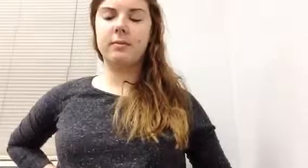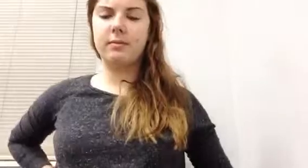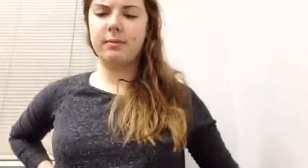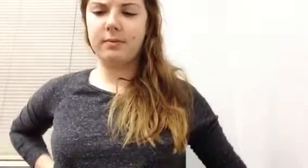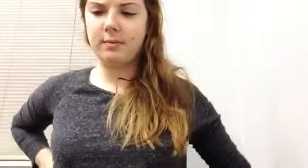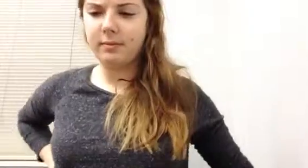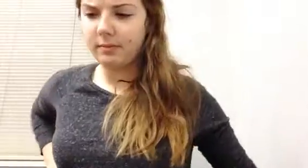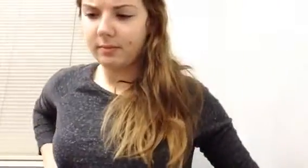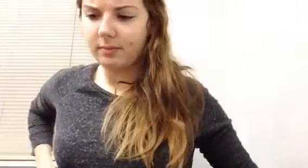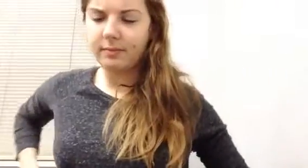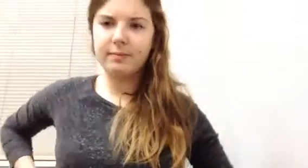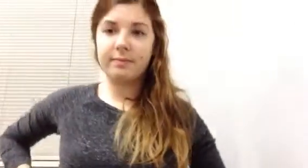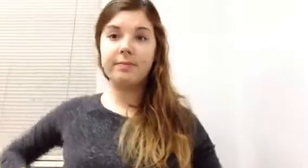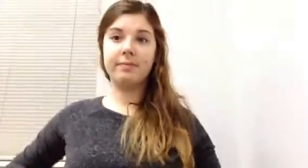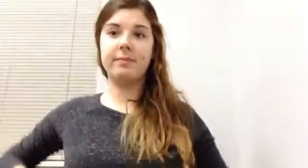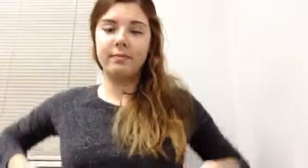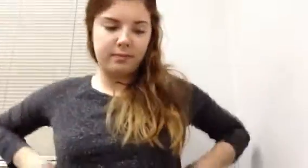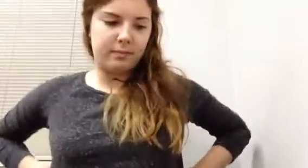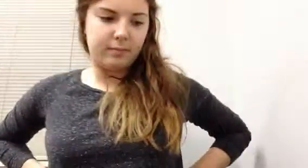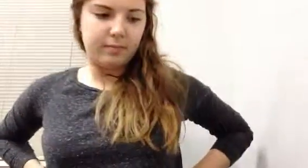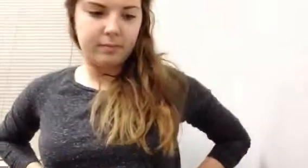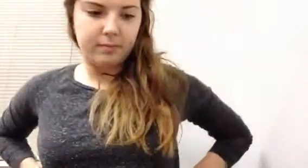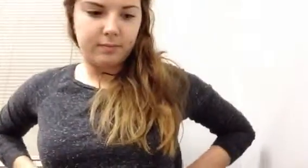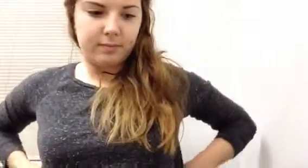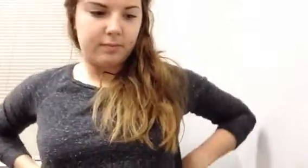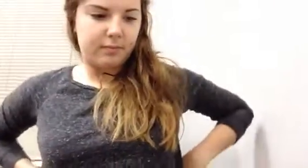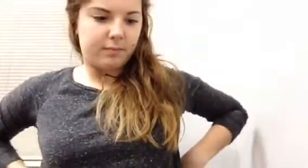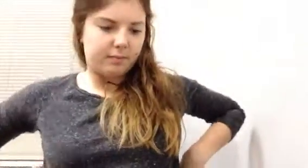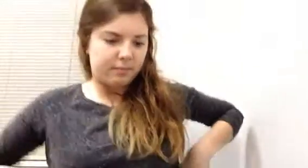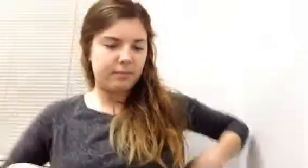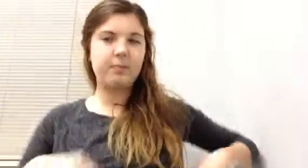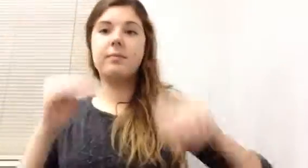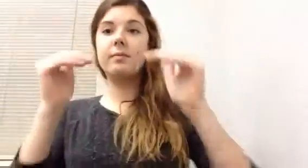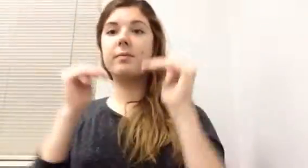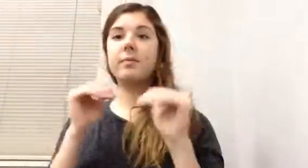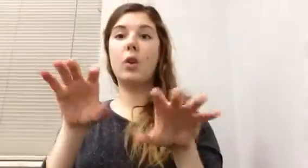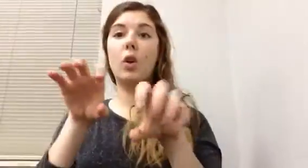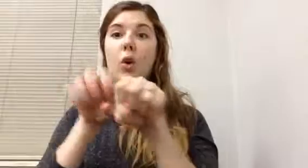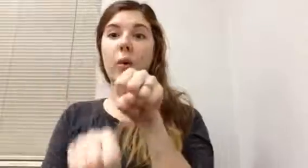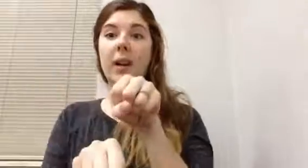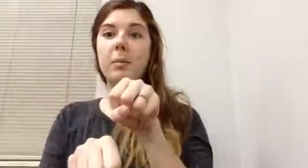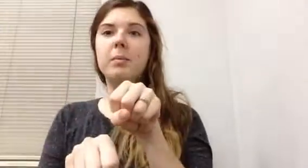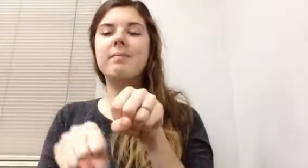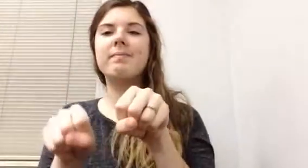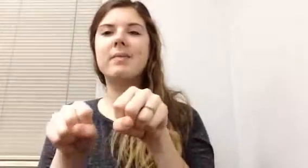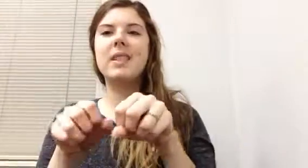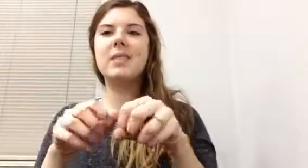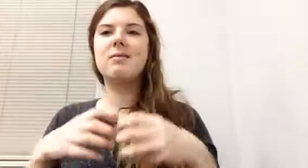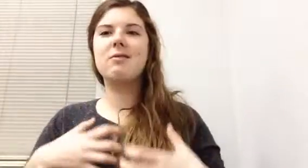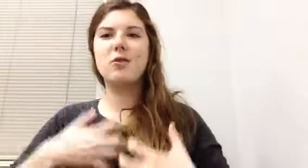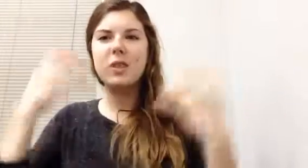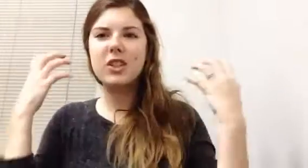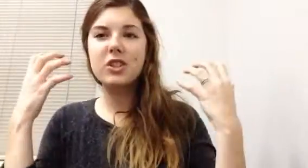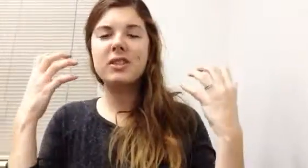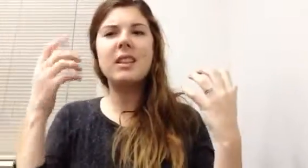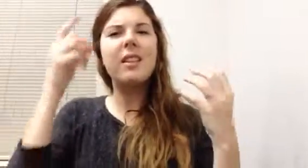Rape is an act of aggression. We think of it as sex, but it's not really sex, it's aggression that takes a sexual